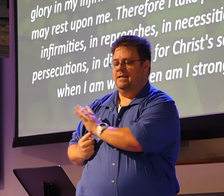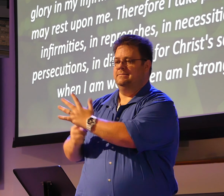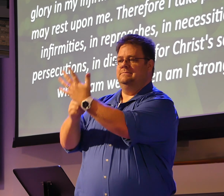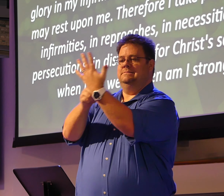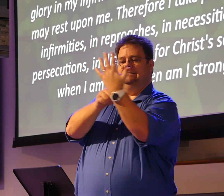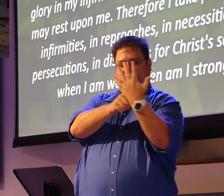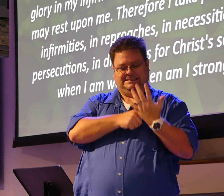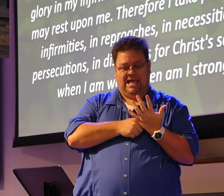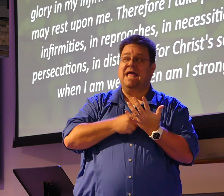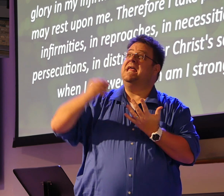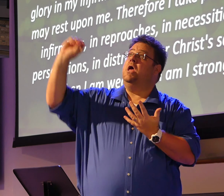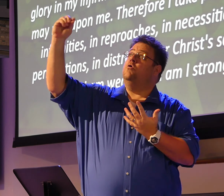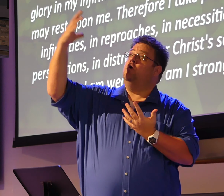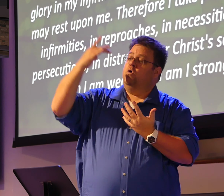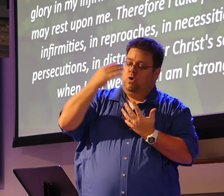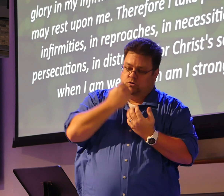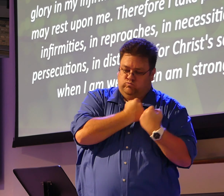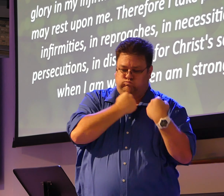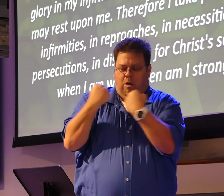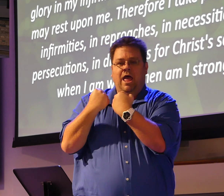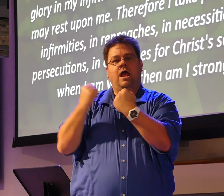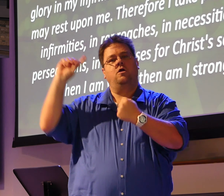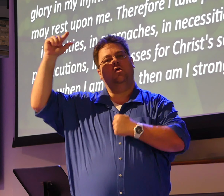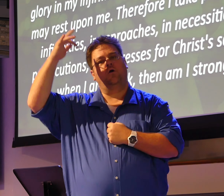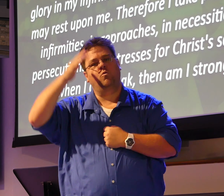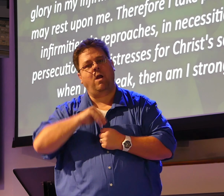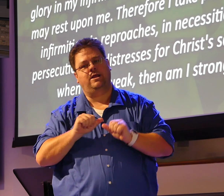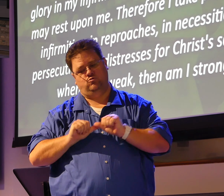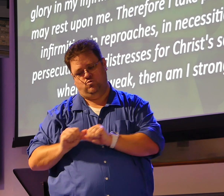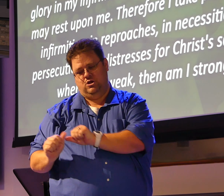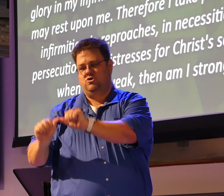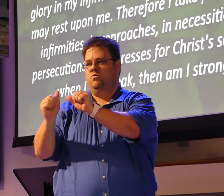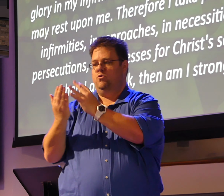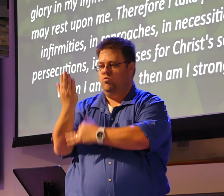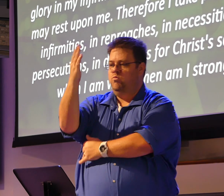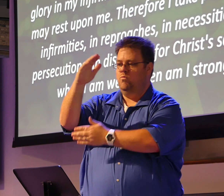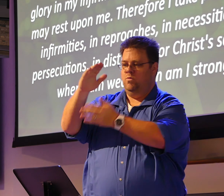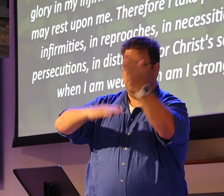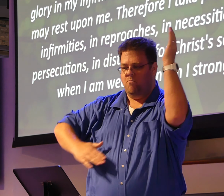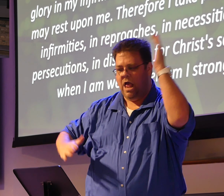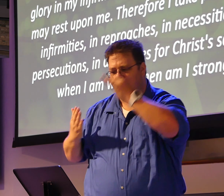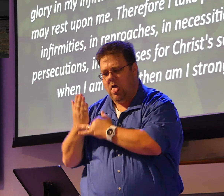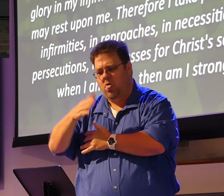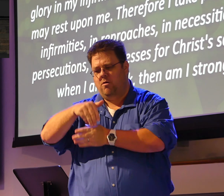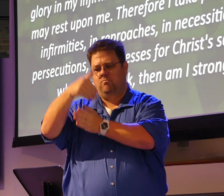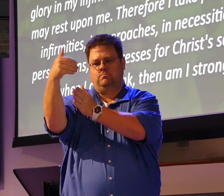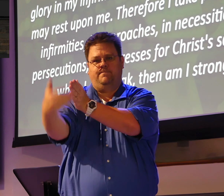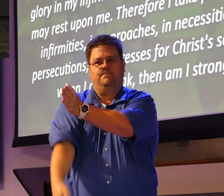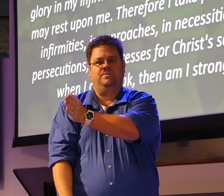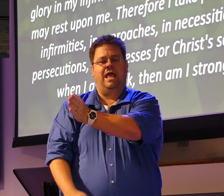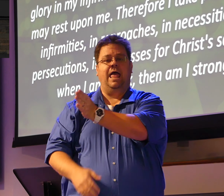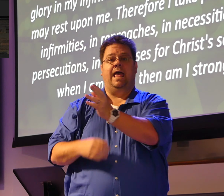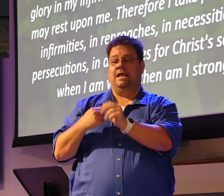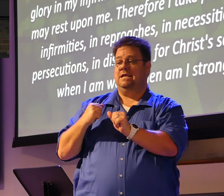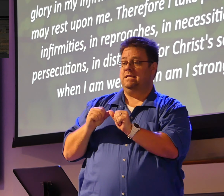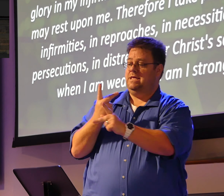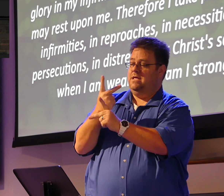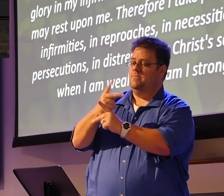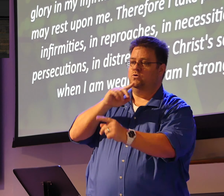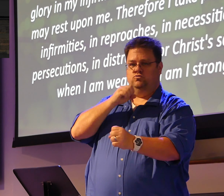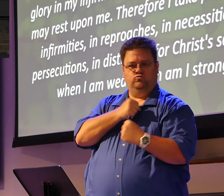displayed as he provides us the strength and the grace to endure the trial and to